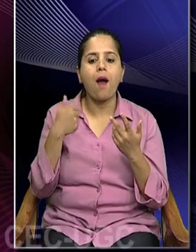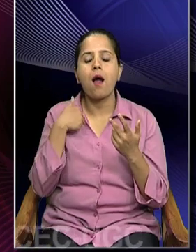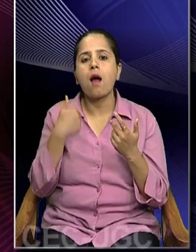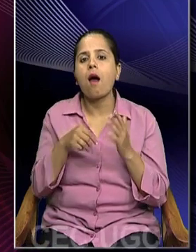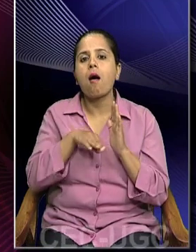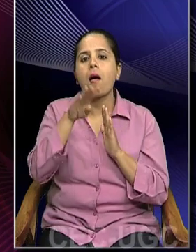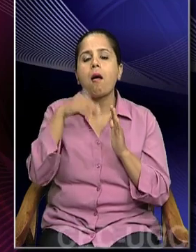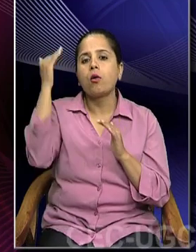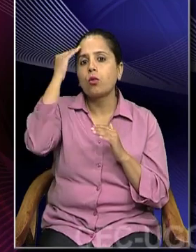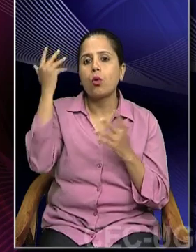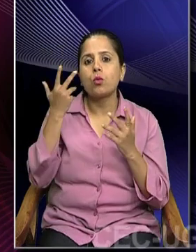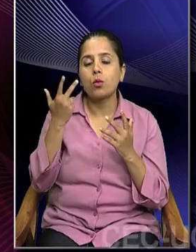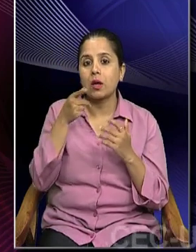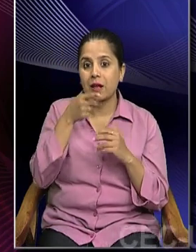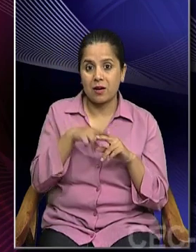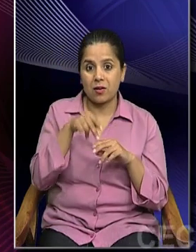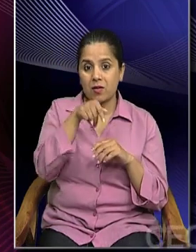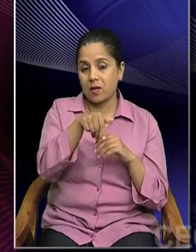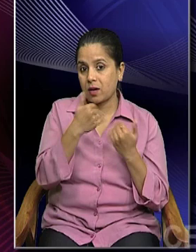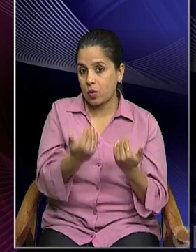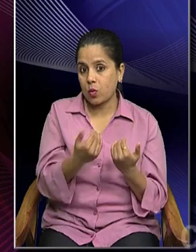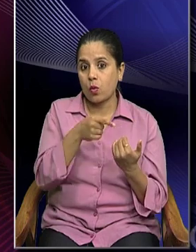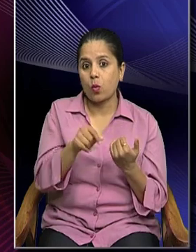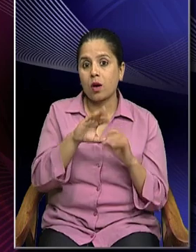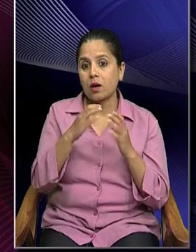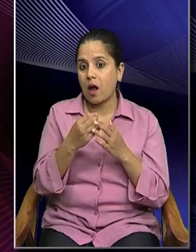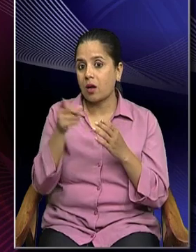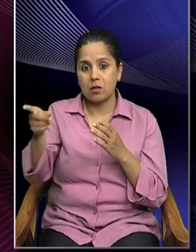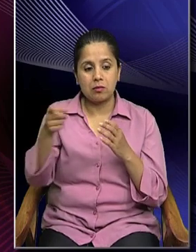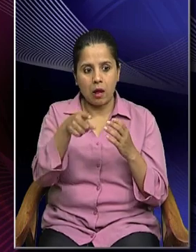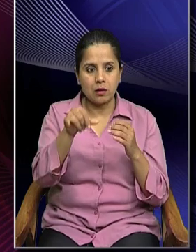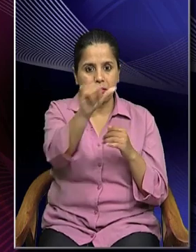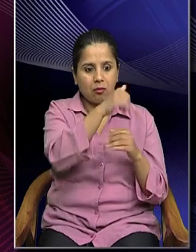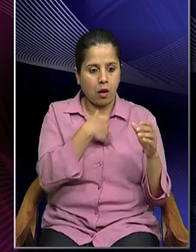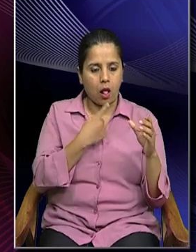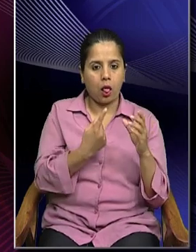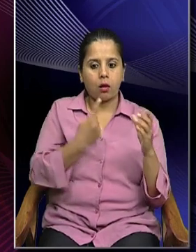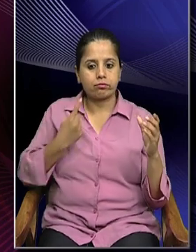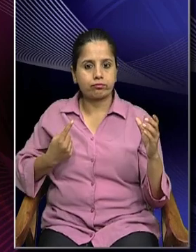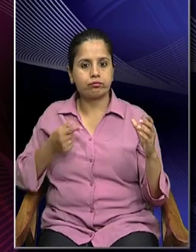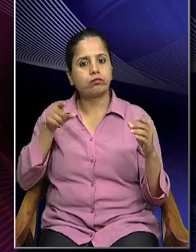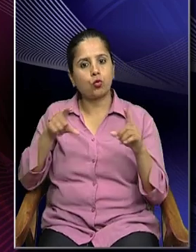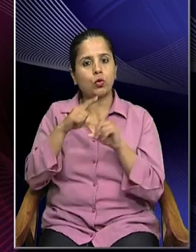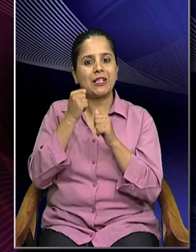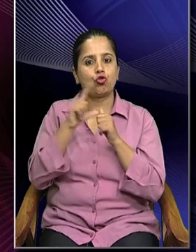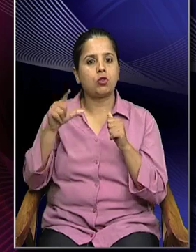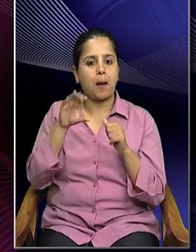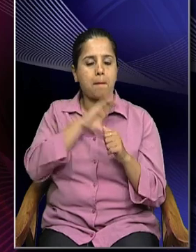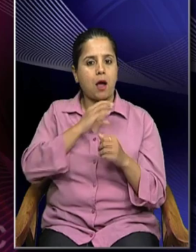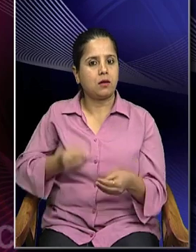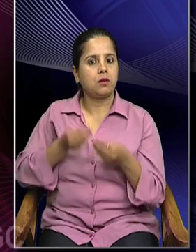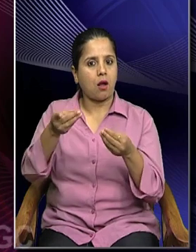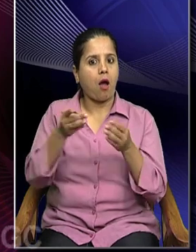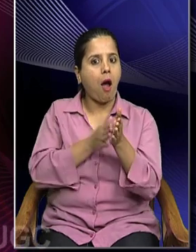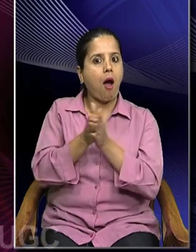stand, and if they stand apart from their other classmates, they are given the digital badges, which